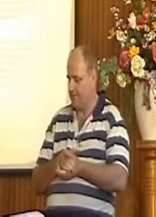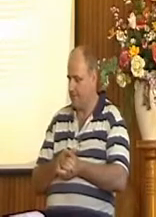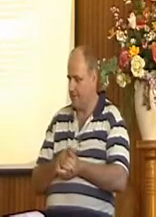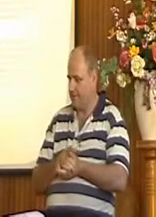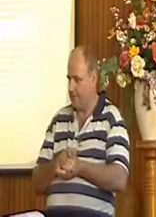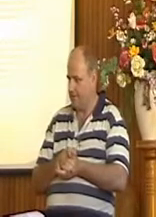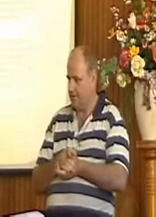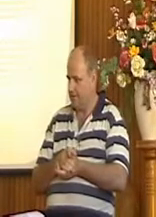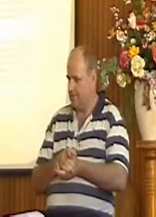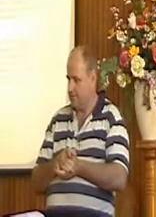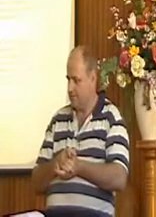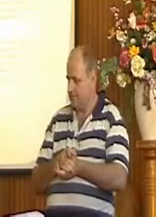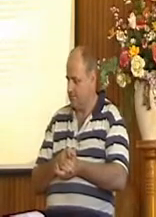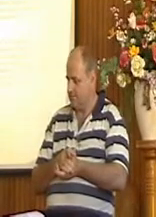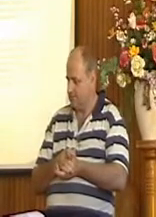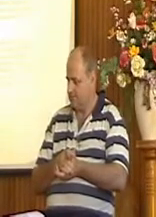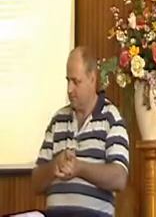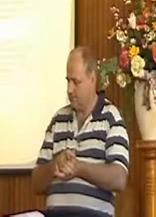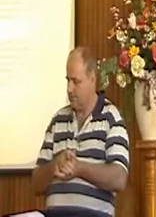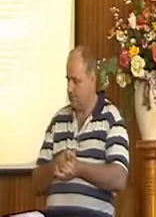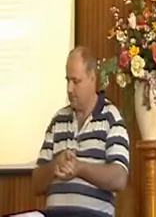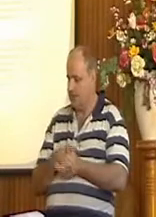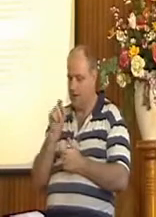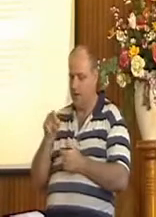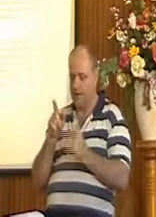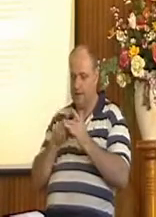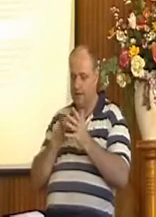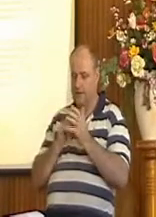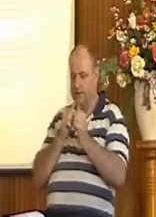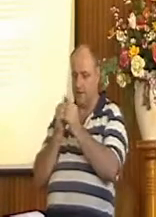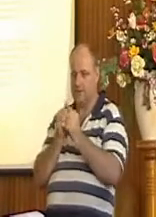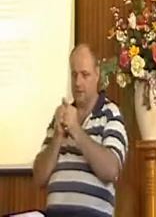is another matter. There is fellowship in worship.